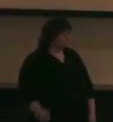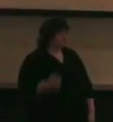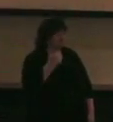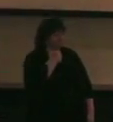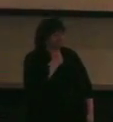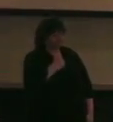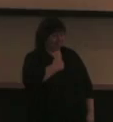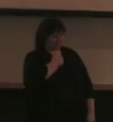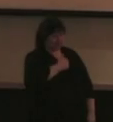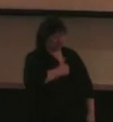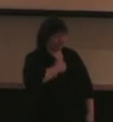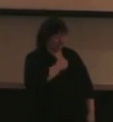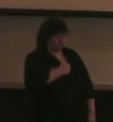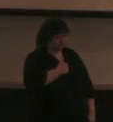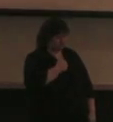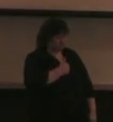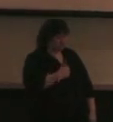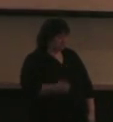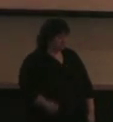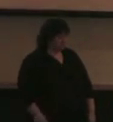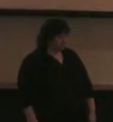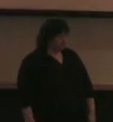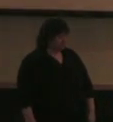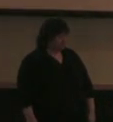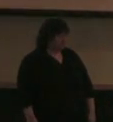Sorry about that. Technical problem.